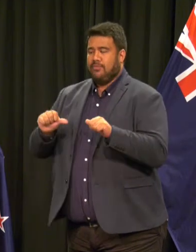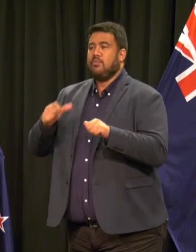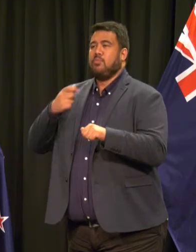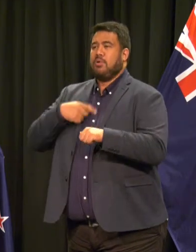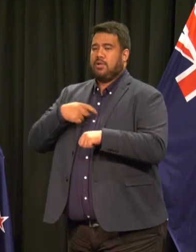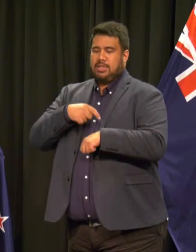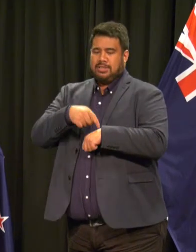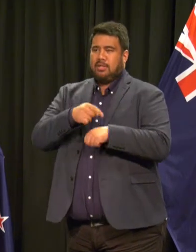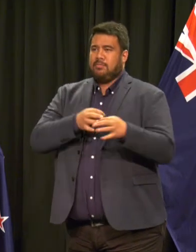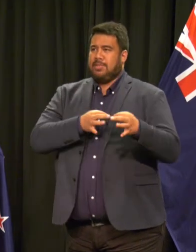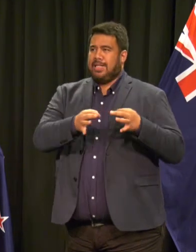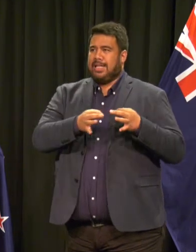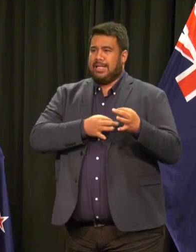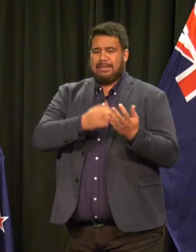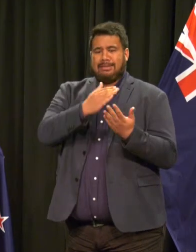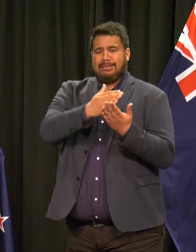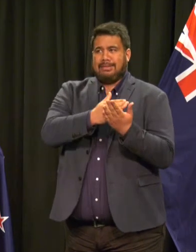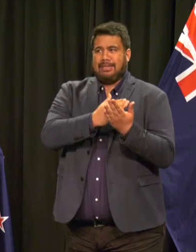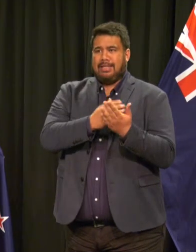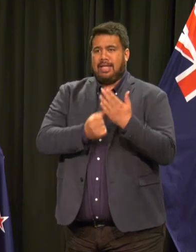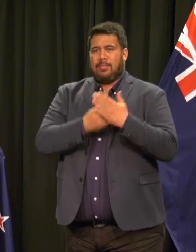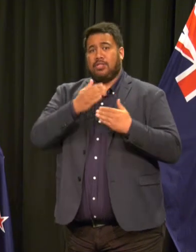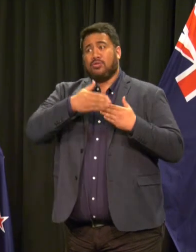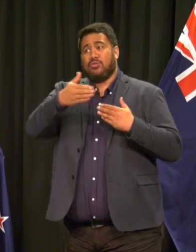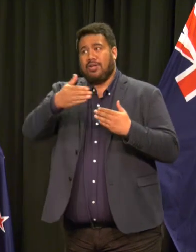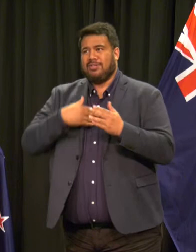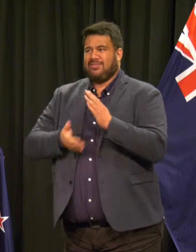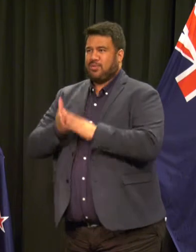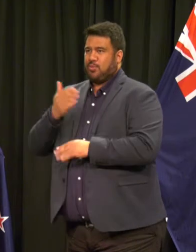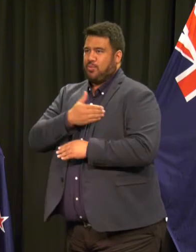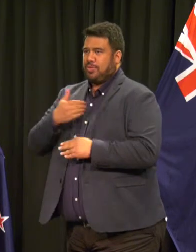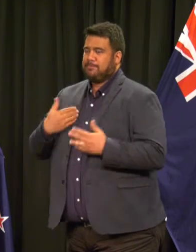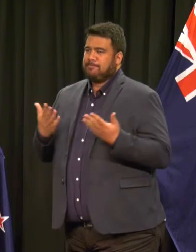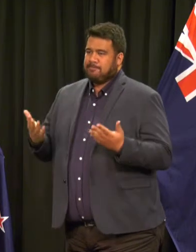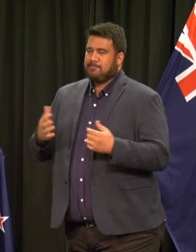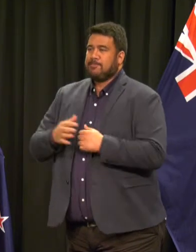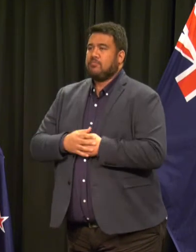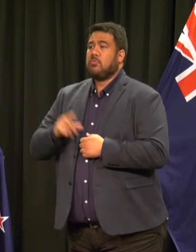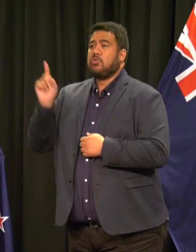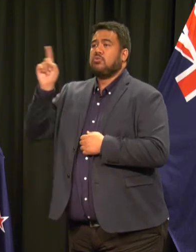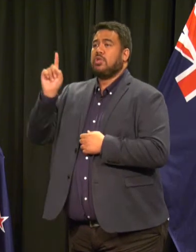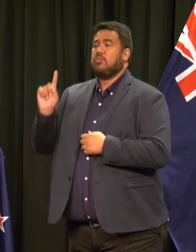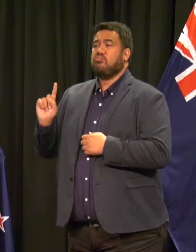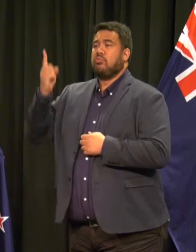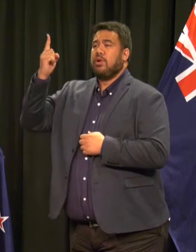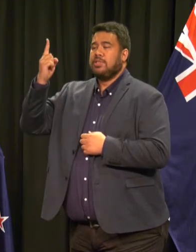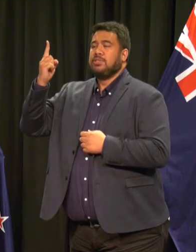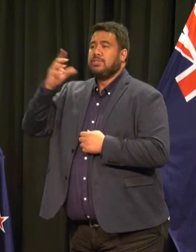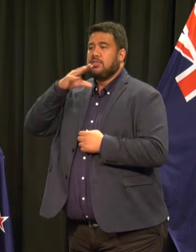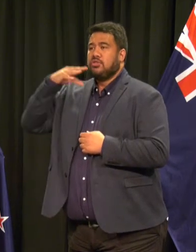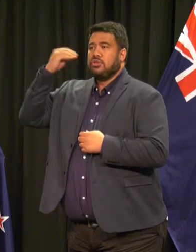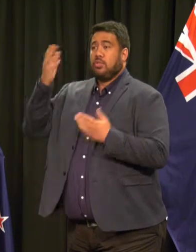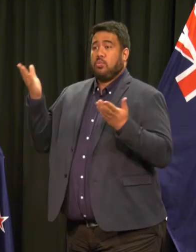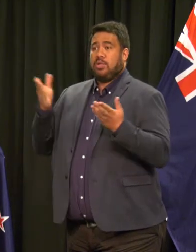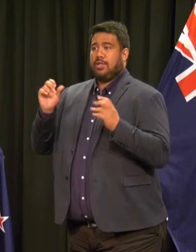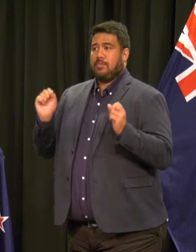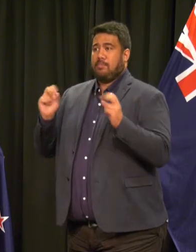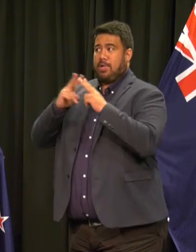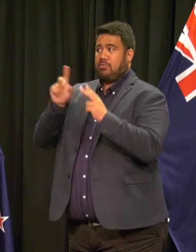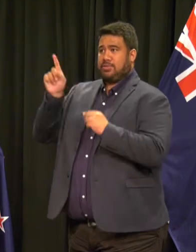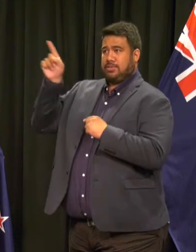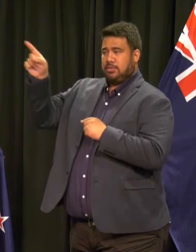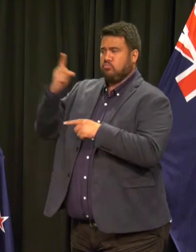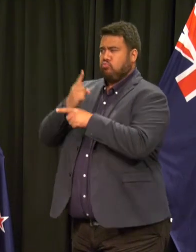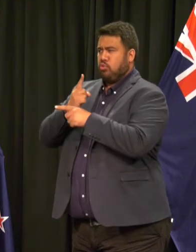logistics and other events happening later on today. But today, Prime Minister Jacinda Ardern is in Paris for talks